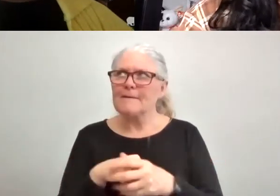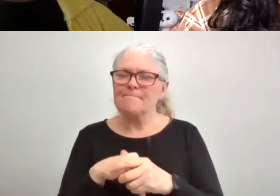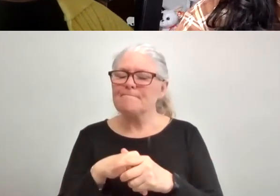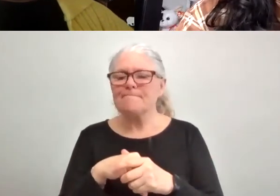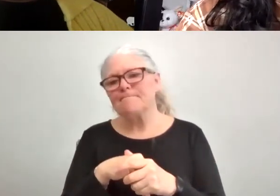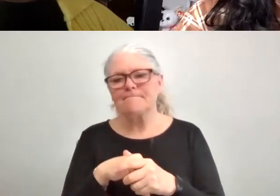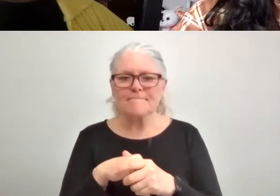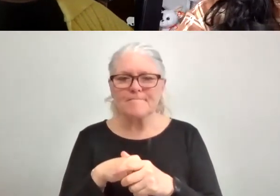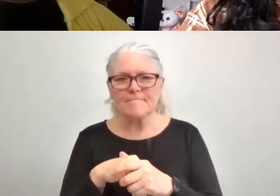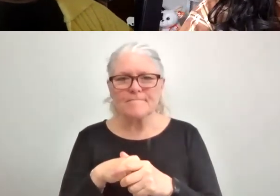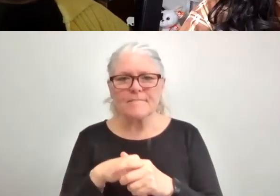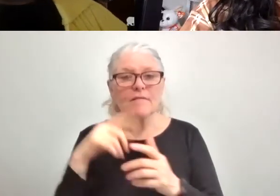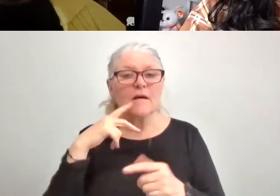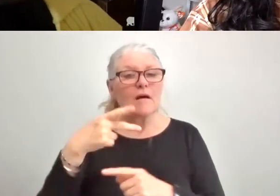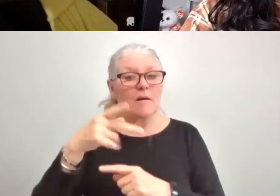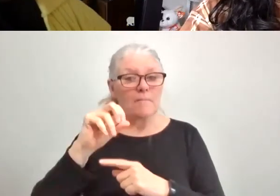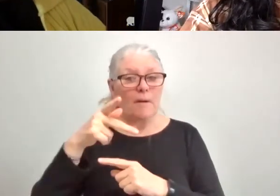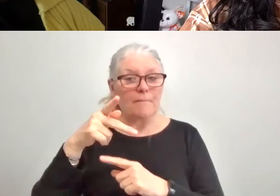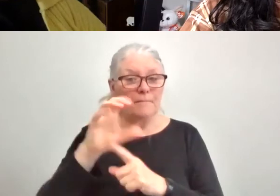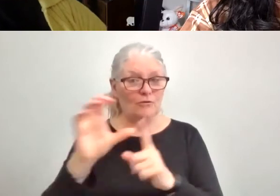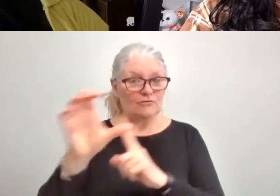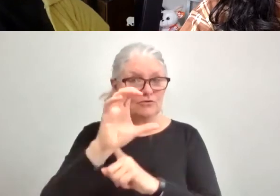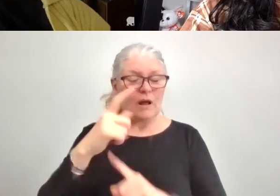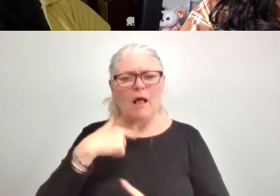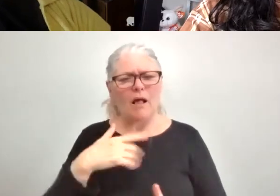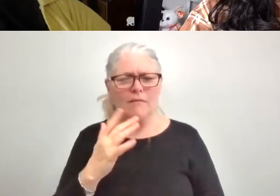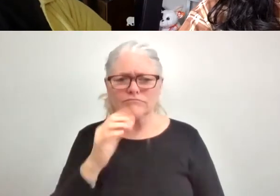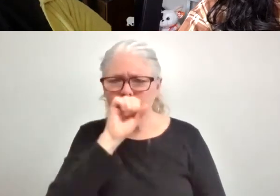I think like pop culture, like I always love pop culture.